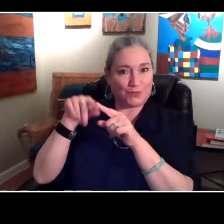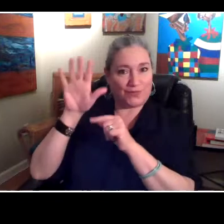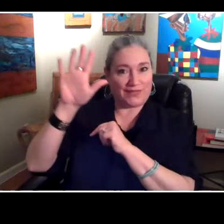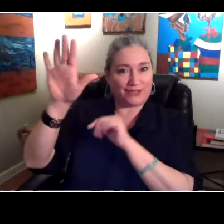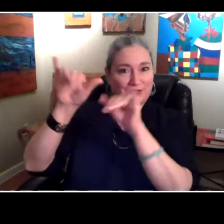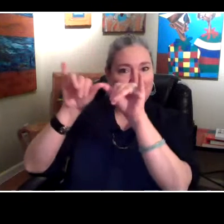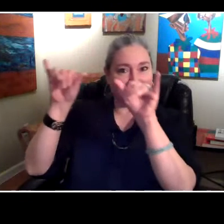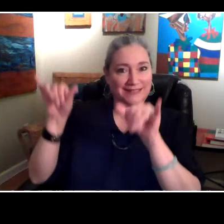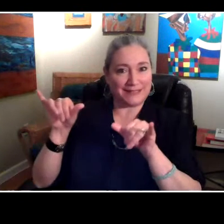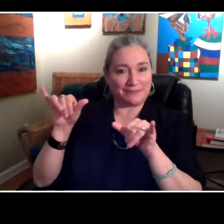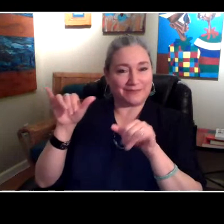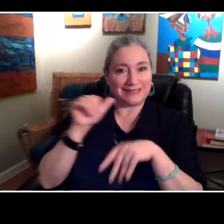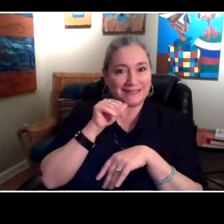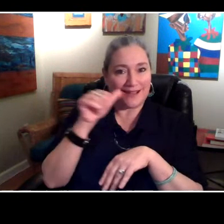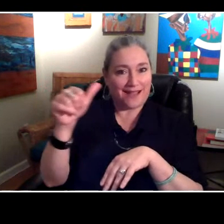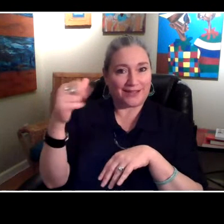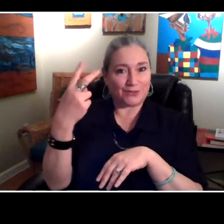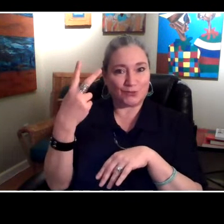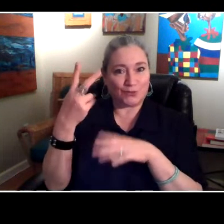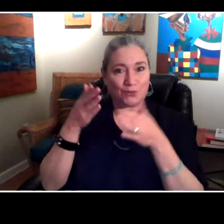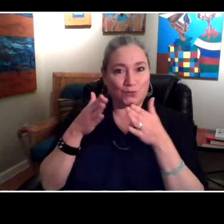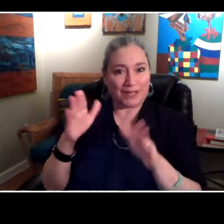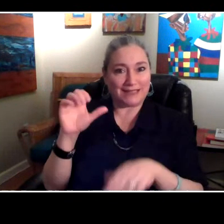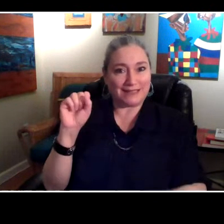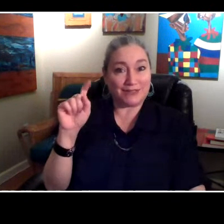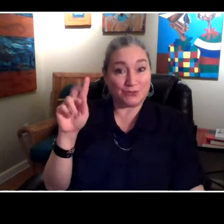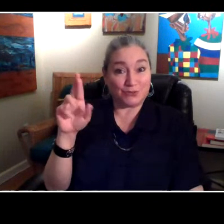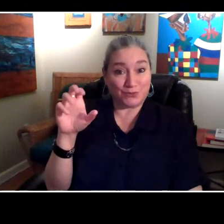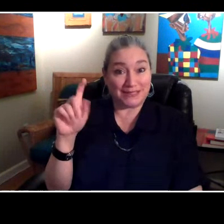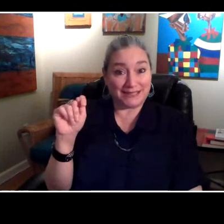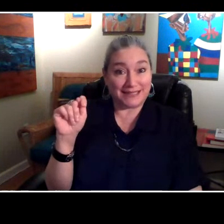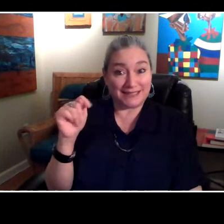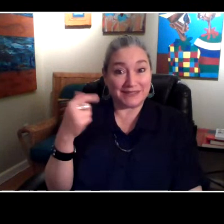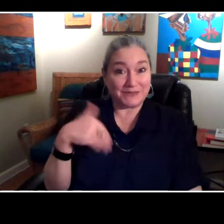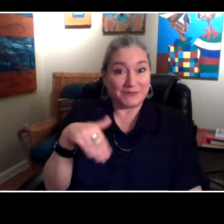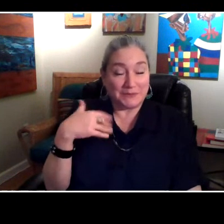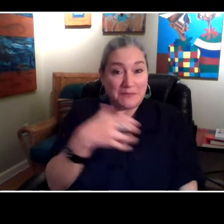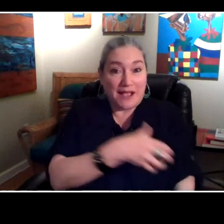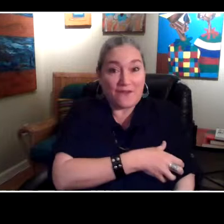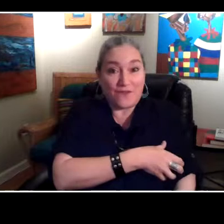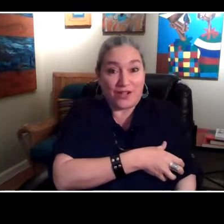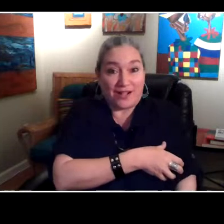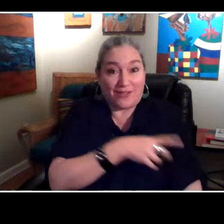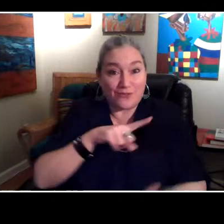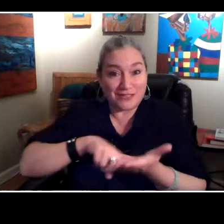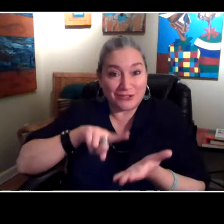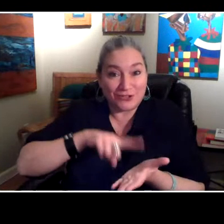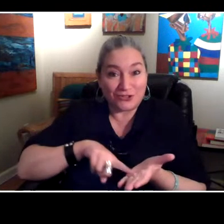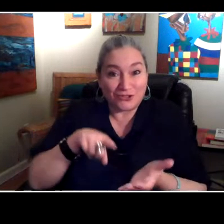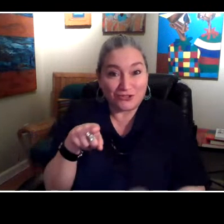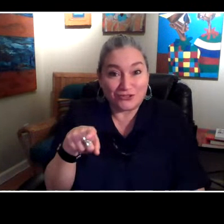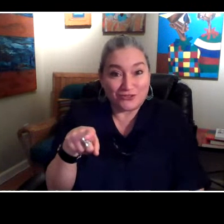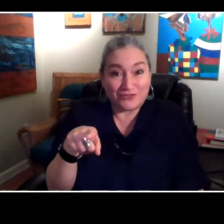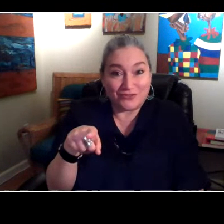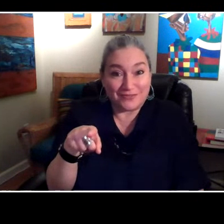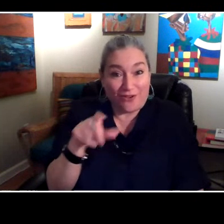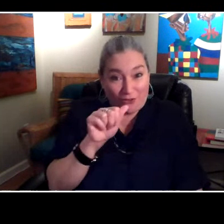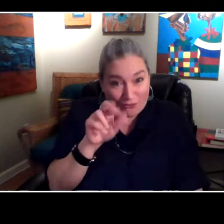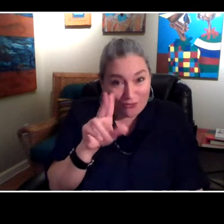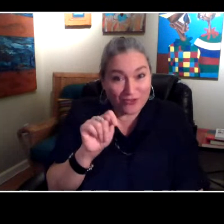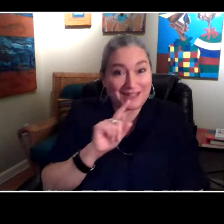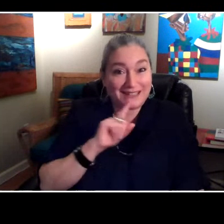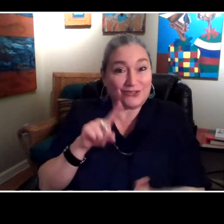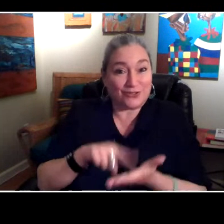access us and make those decisions, but we can't access their system. It is not a two-way street. That is